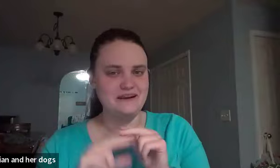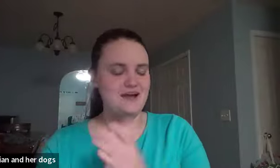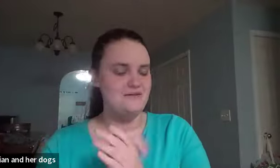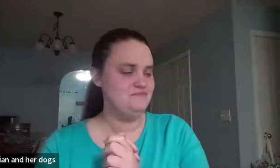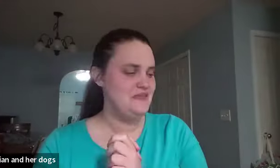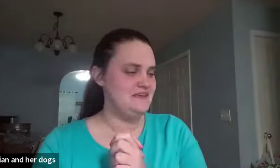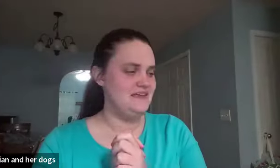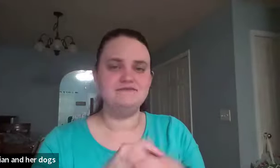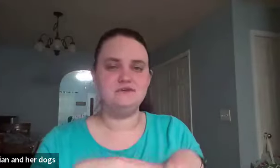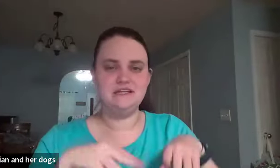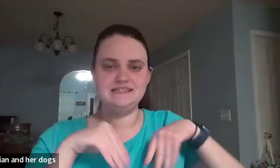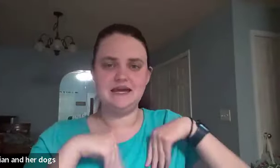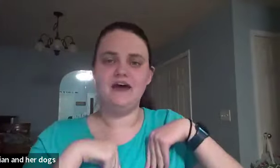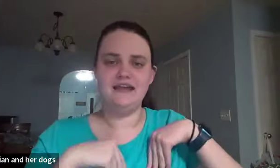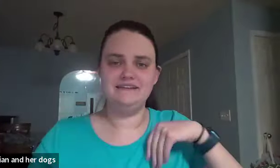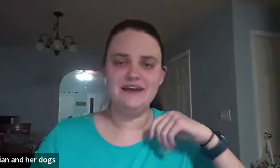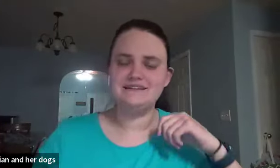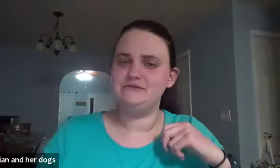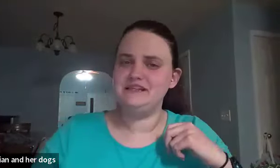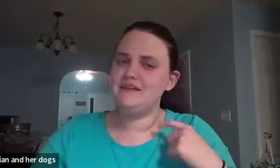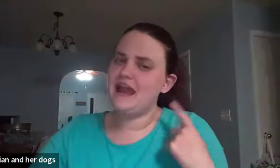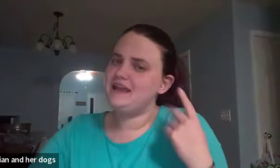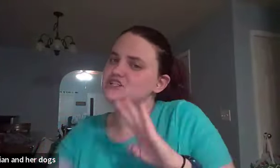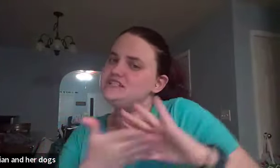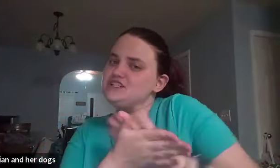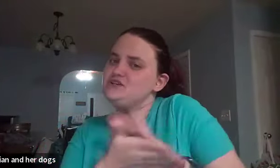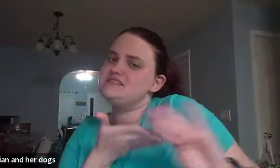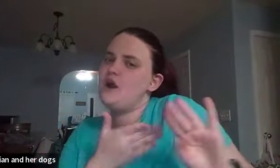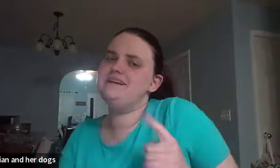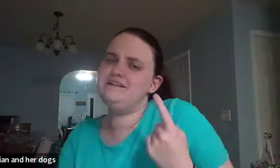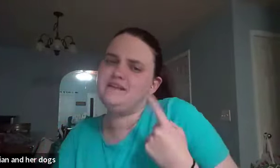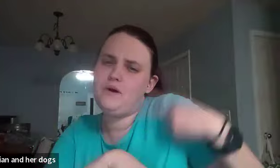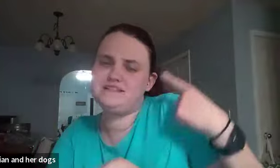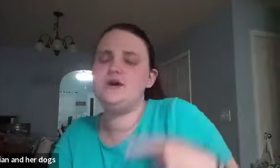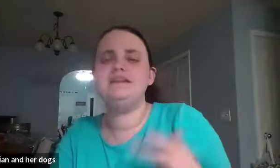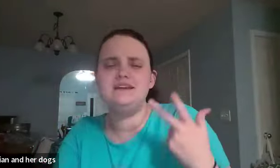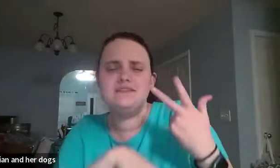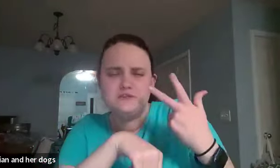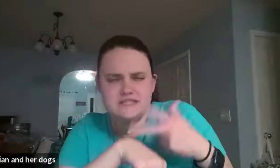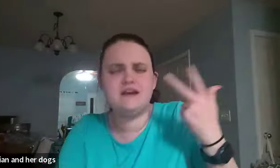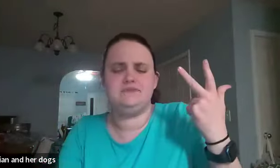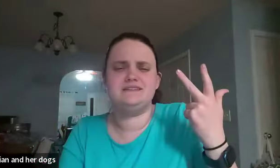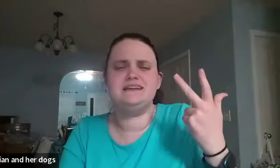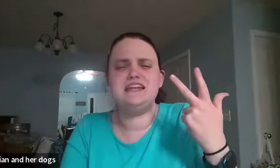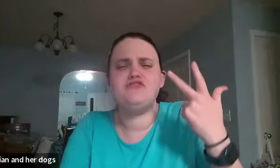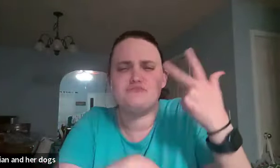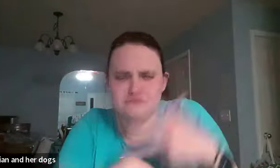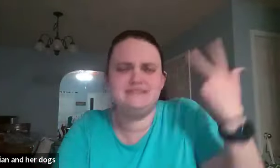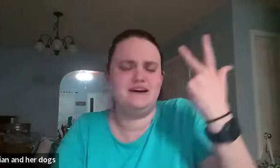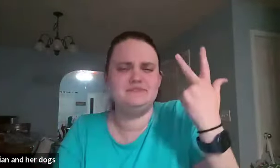story. Yeah, I fully accept that I did that because it was not like I can't just excuse and say, oh, I did it like once. No, I did it 3 times, guys. I said it 3 times.